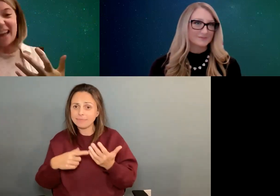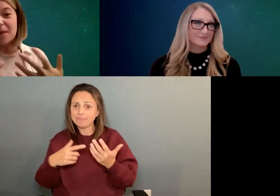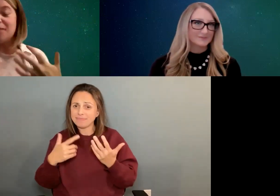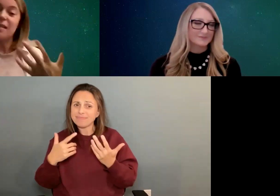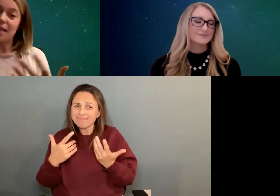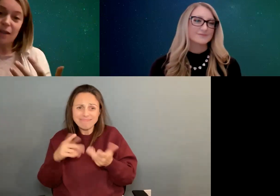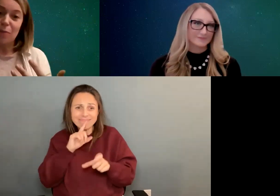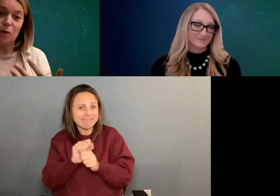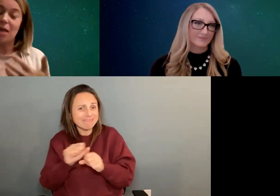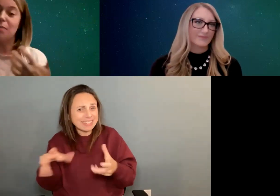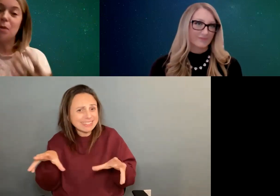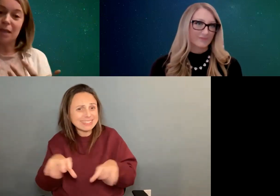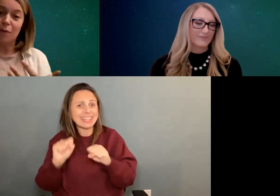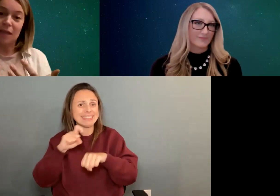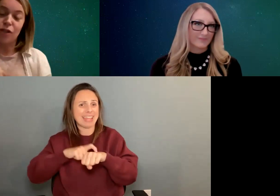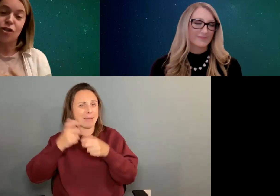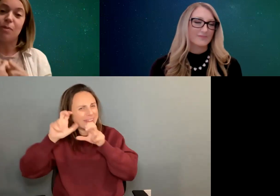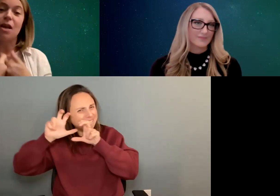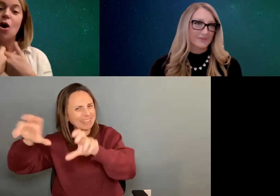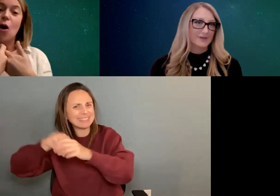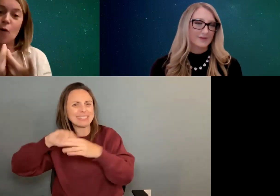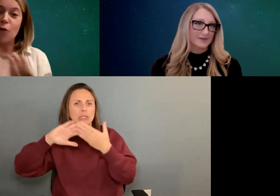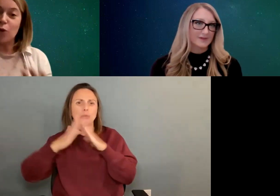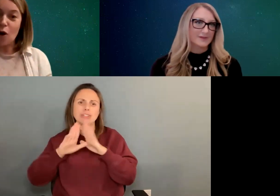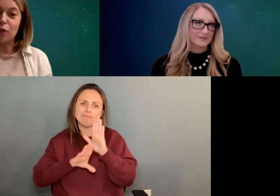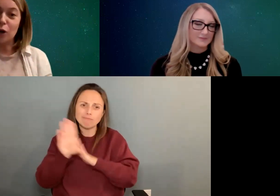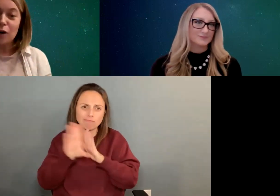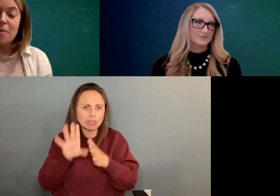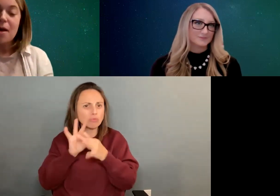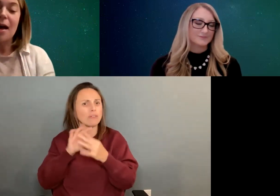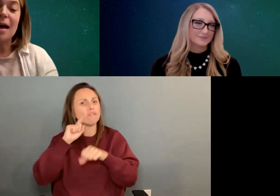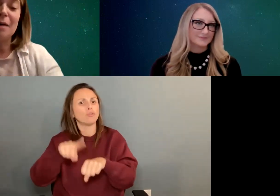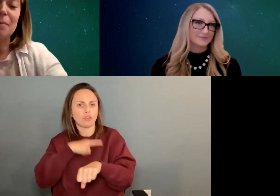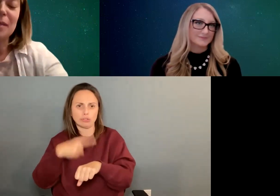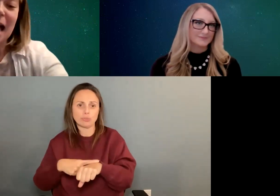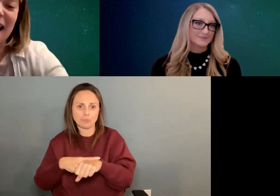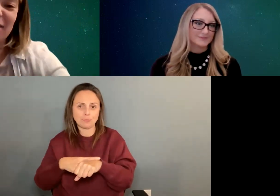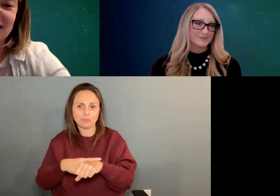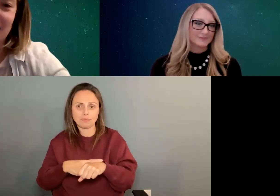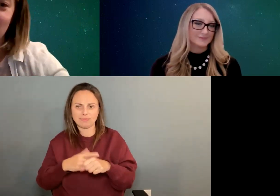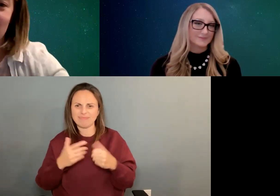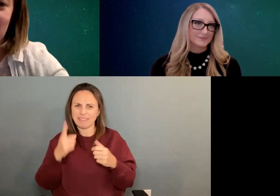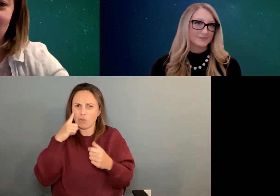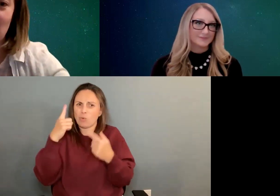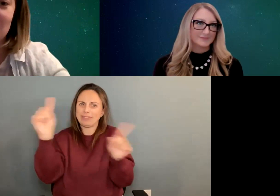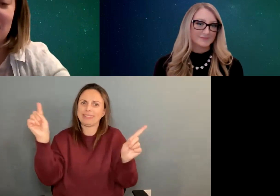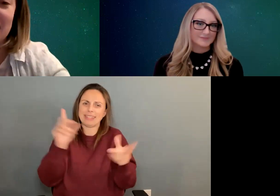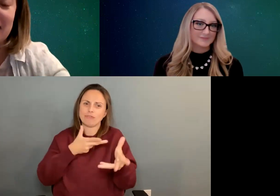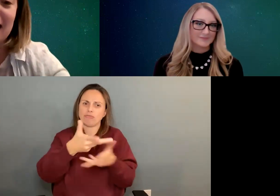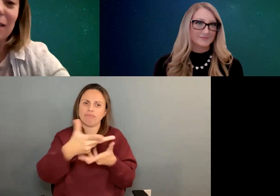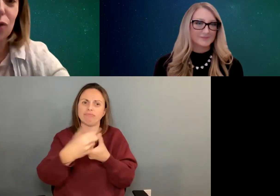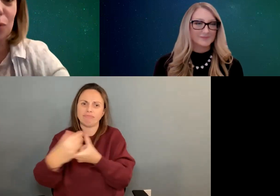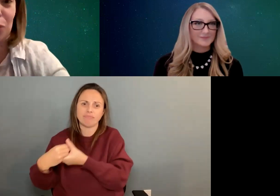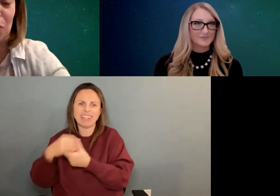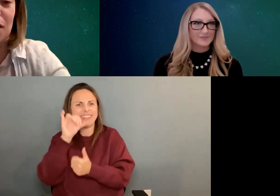takes time investing in communities, building relationships over the long term to have successful engagement. And